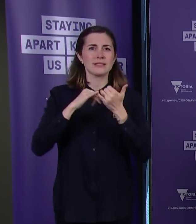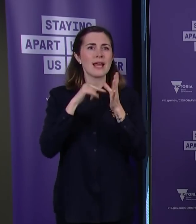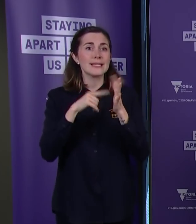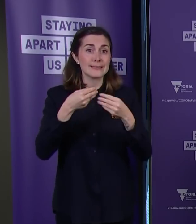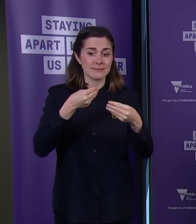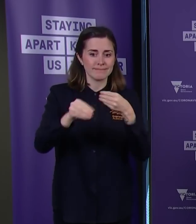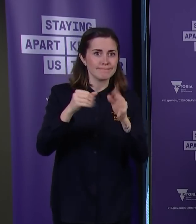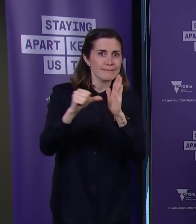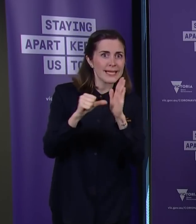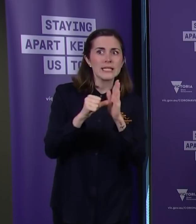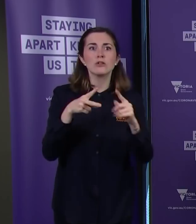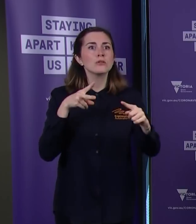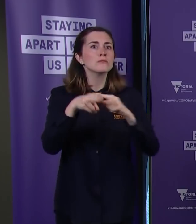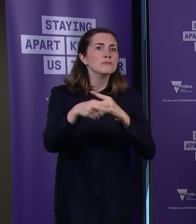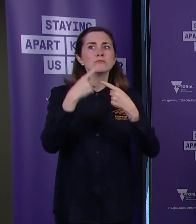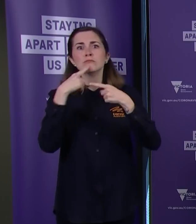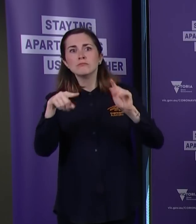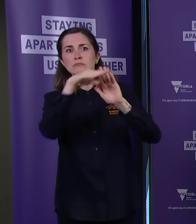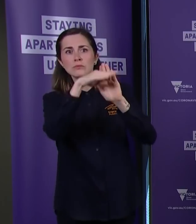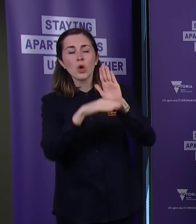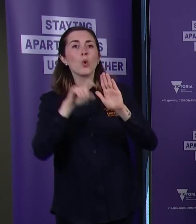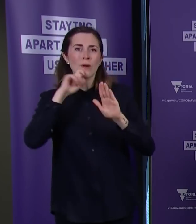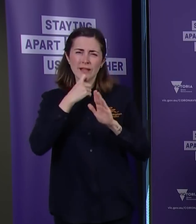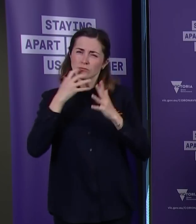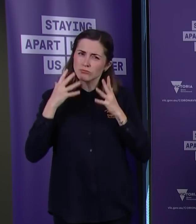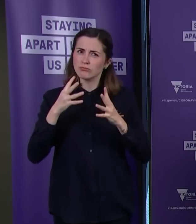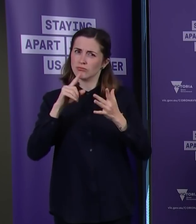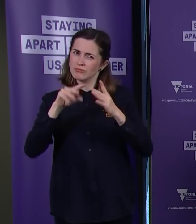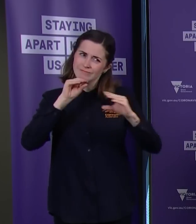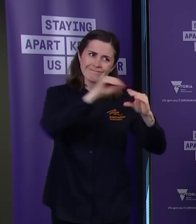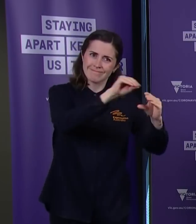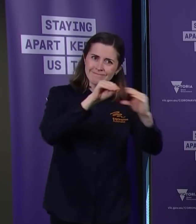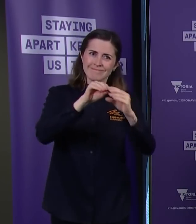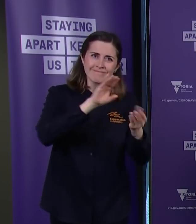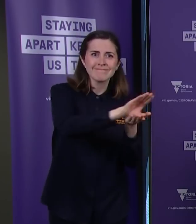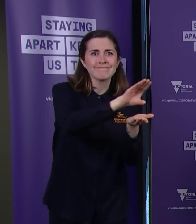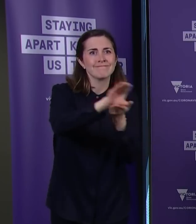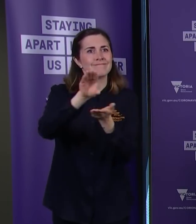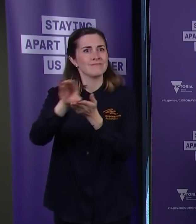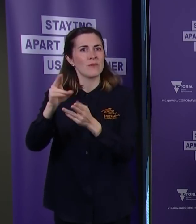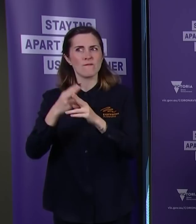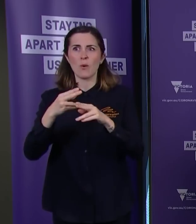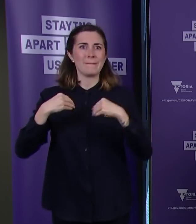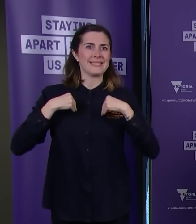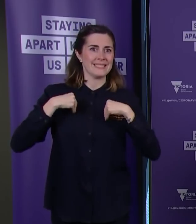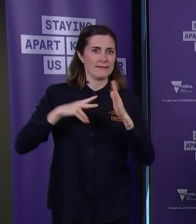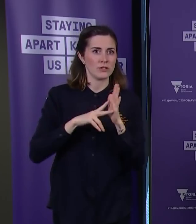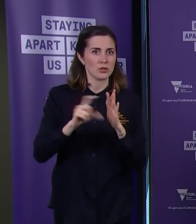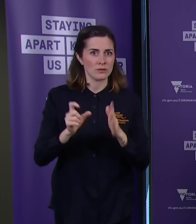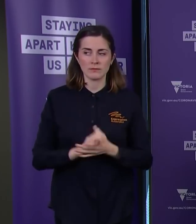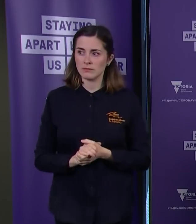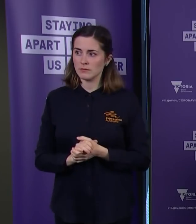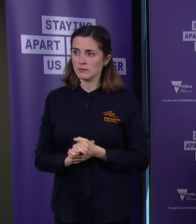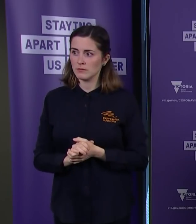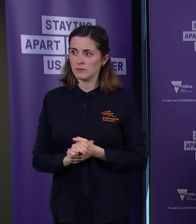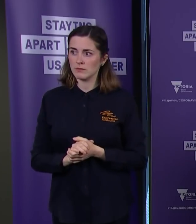in economic recovery and jobs for Victorians. Minister, there's a story in the Age today about the idea for a single hospital for COVID